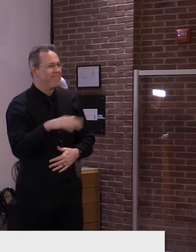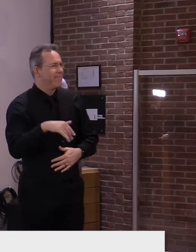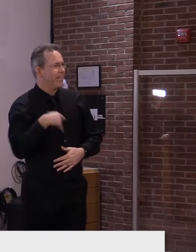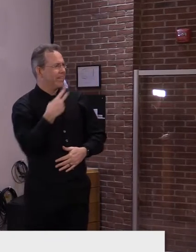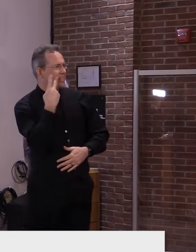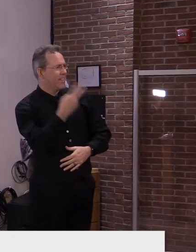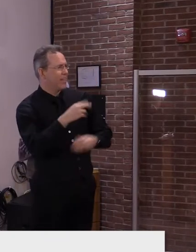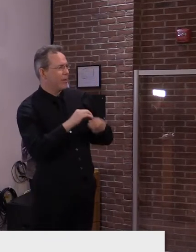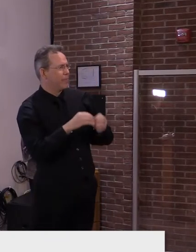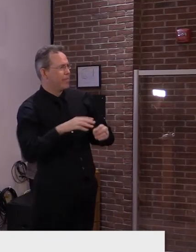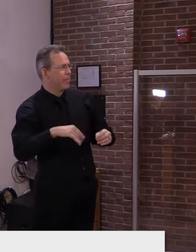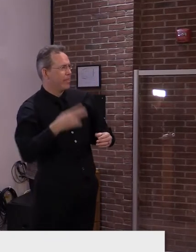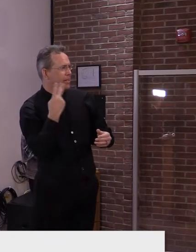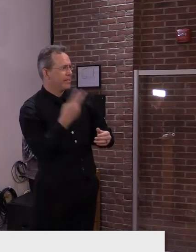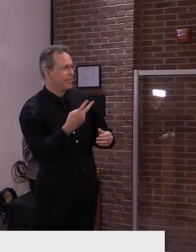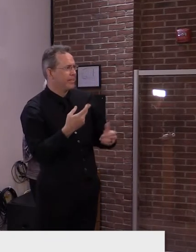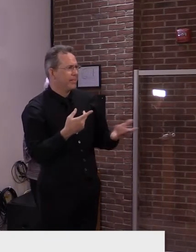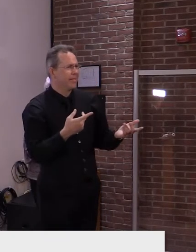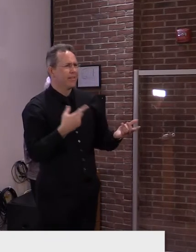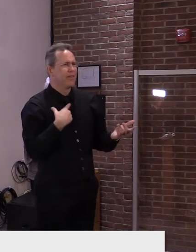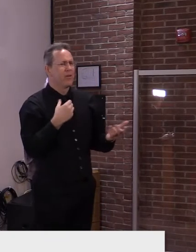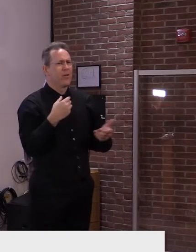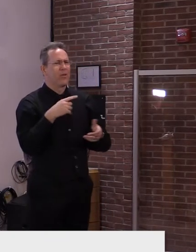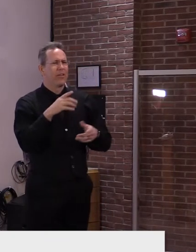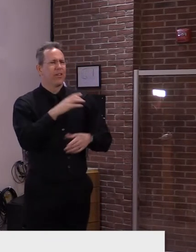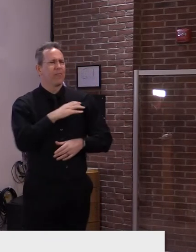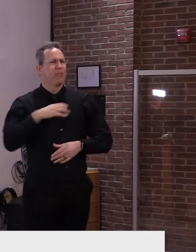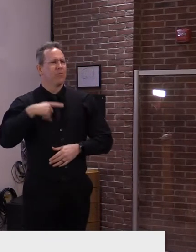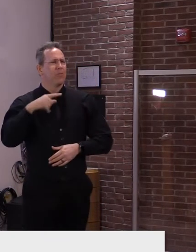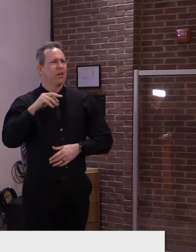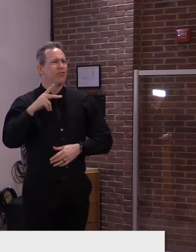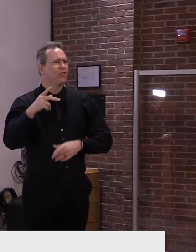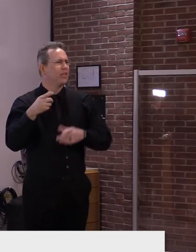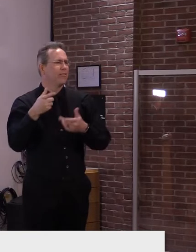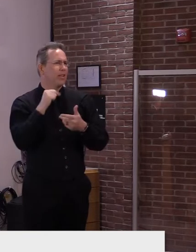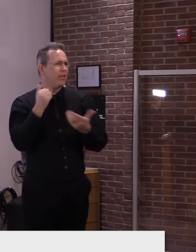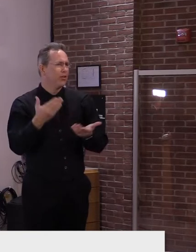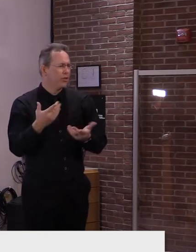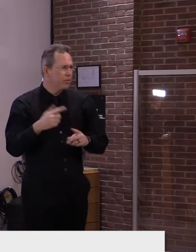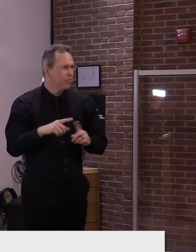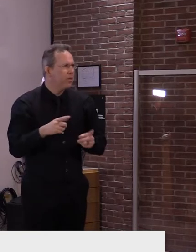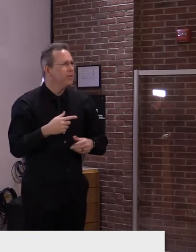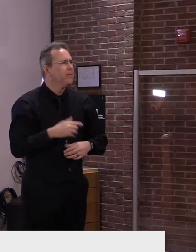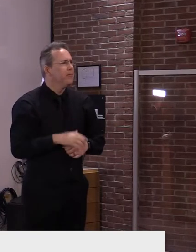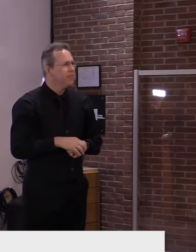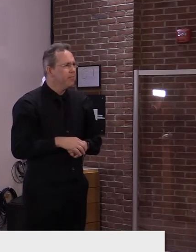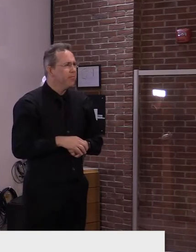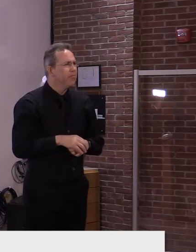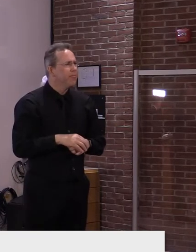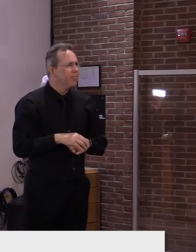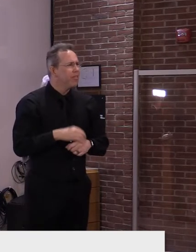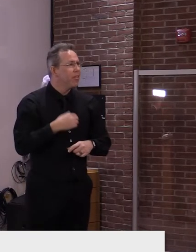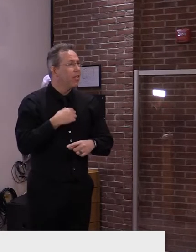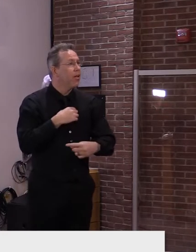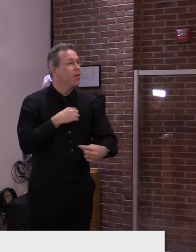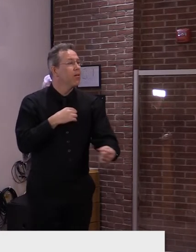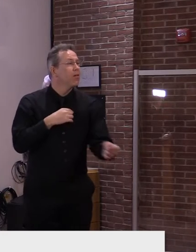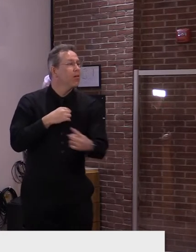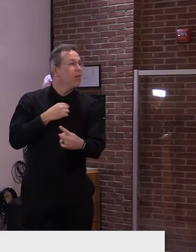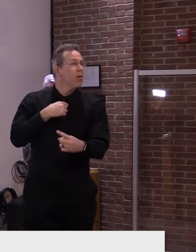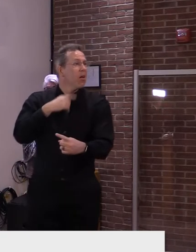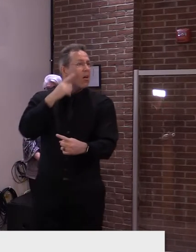least reserve judgment until then. I will say, I believe they came from Dr. Levine